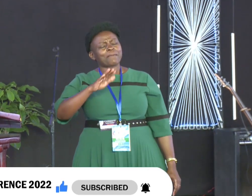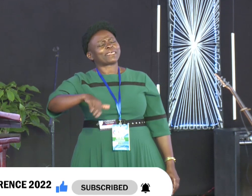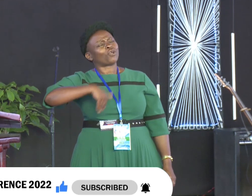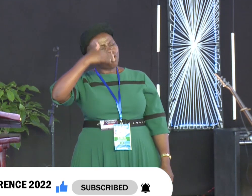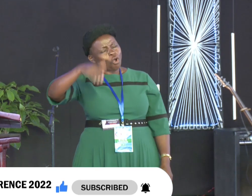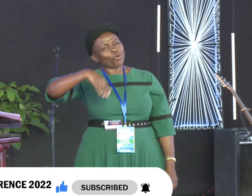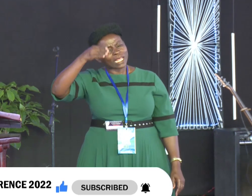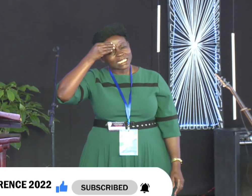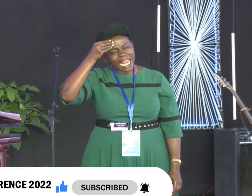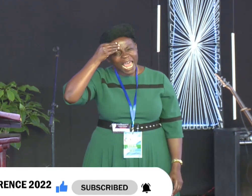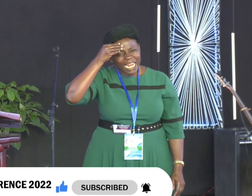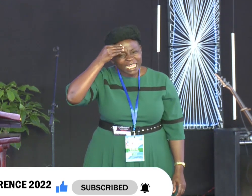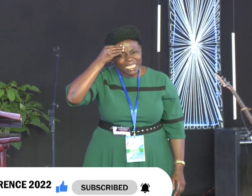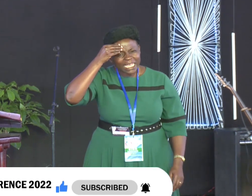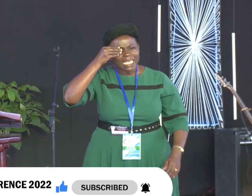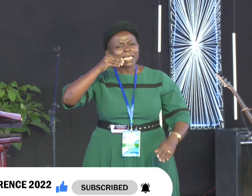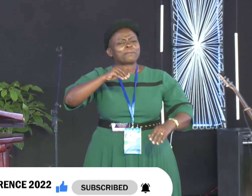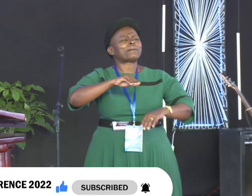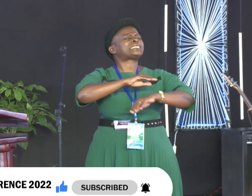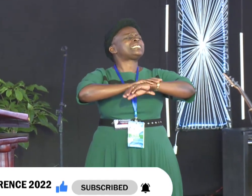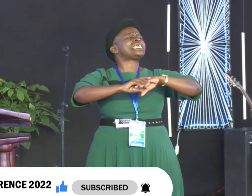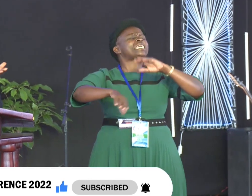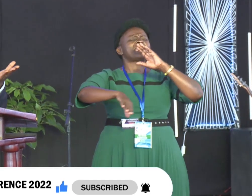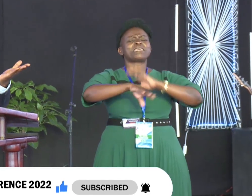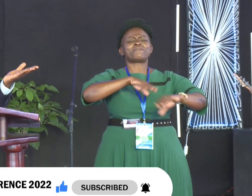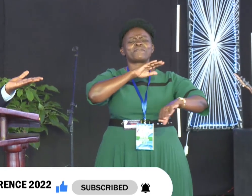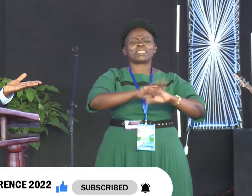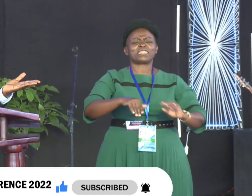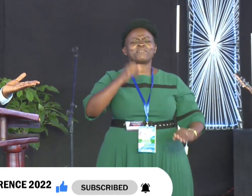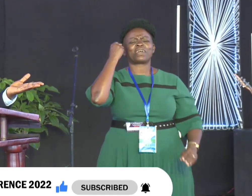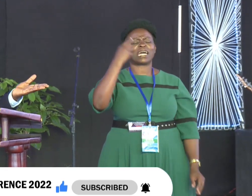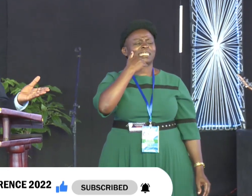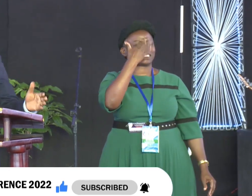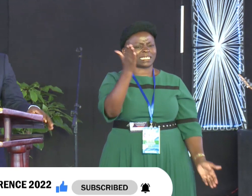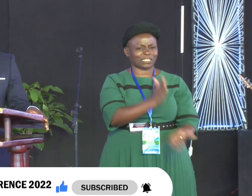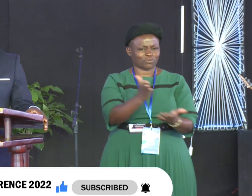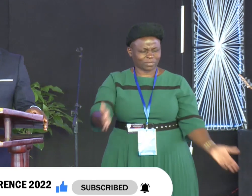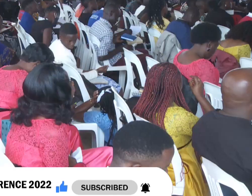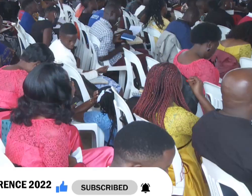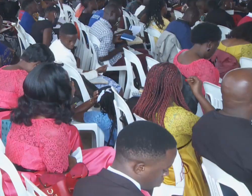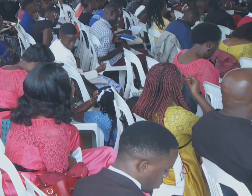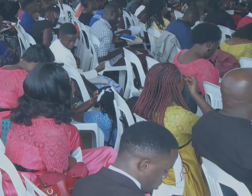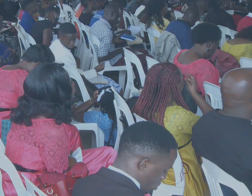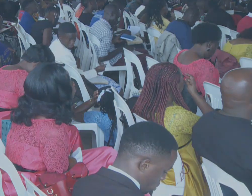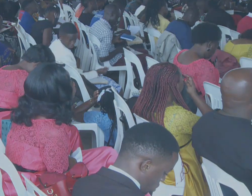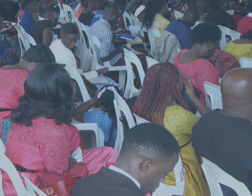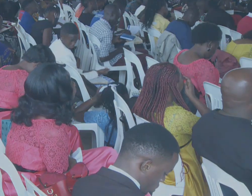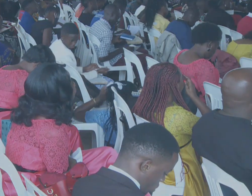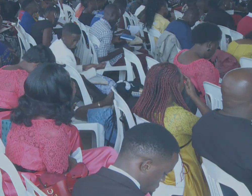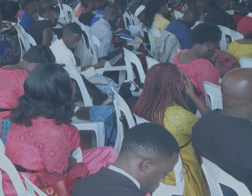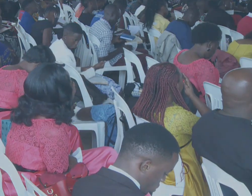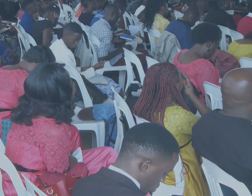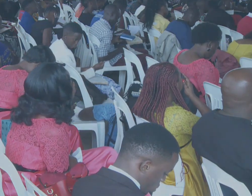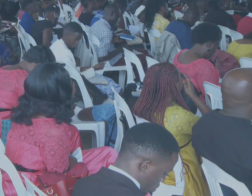Nti bulijjo bayiga. Never able to come to the knowledge. Naye tebatuuka mu kutegeerera ddala amazima. Sanctify them